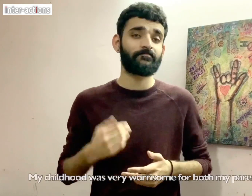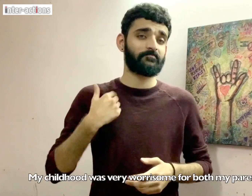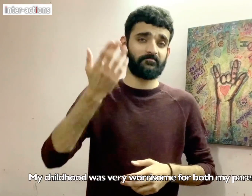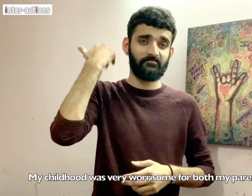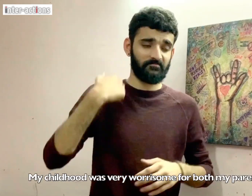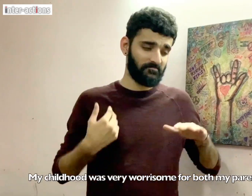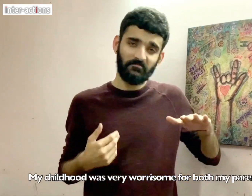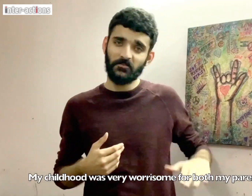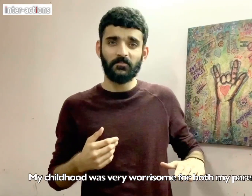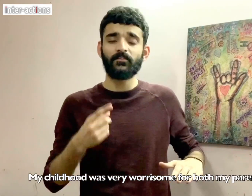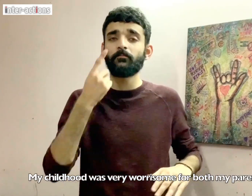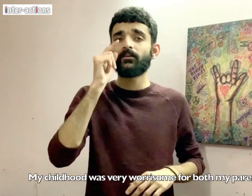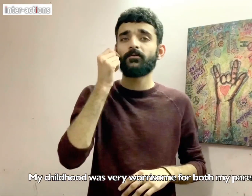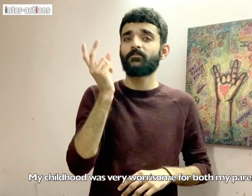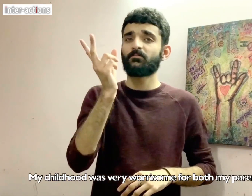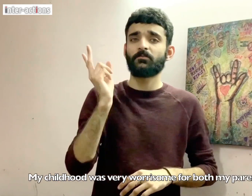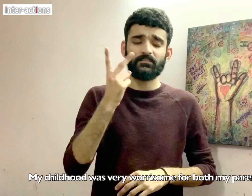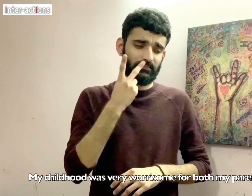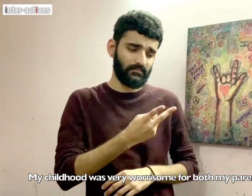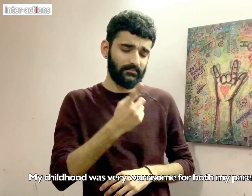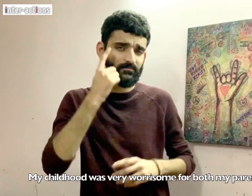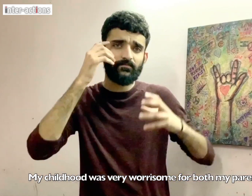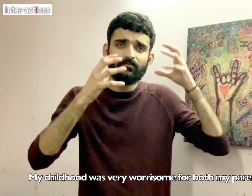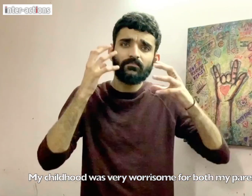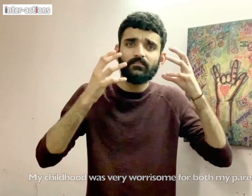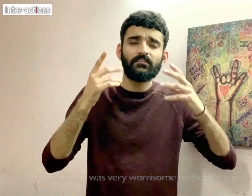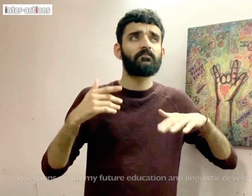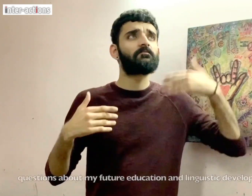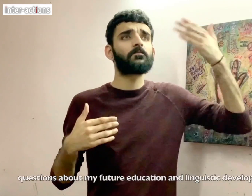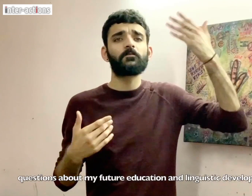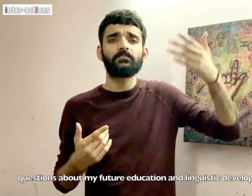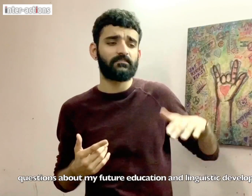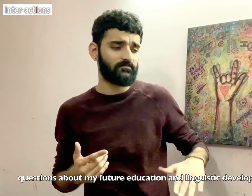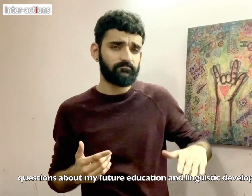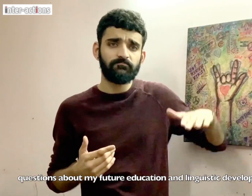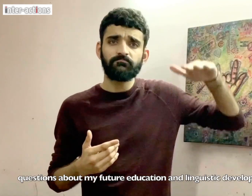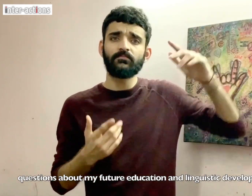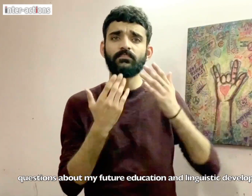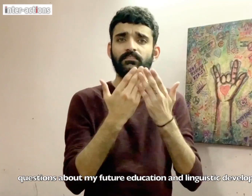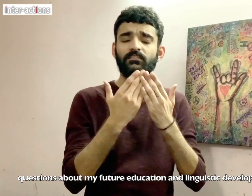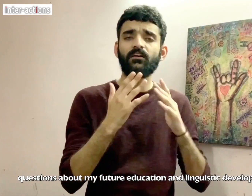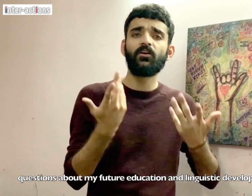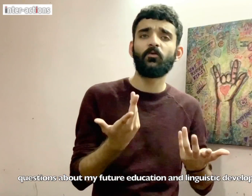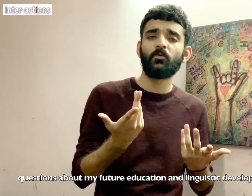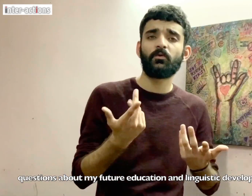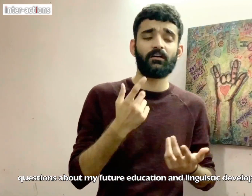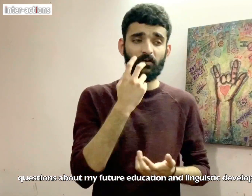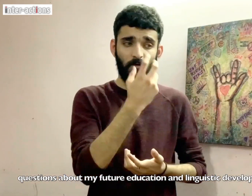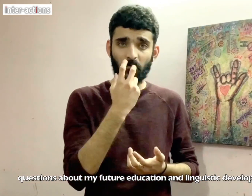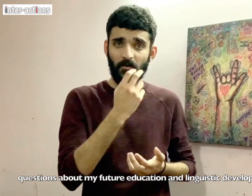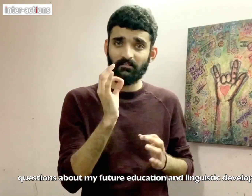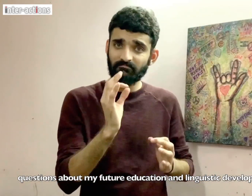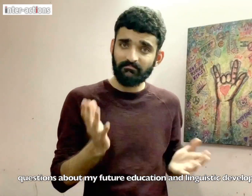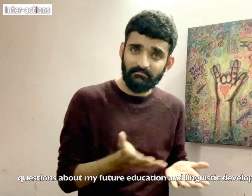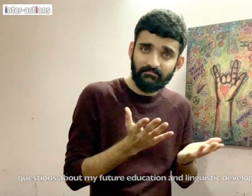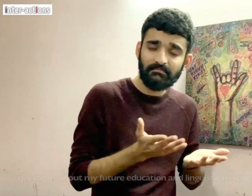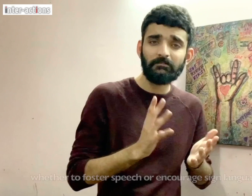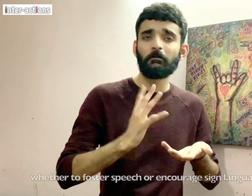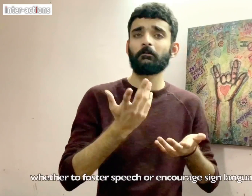My childhood was very worrisome for both my parents. Questions about my future, education, and linguistic development, whether to foster